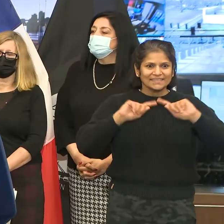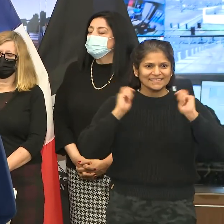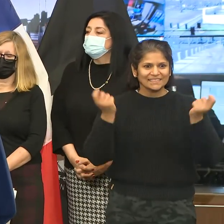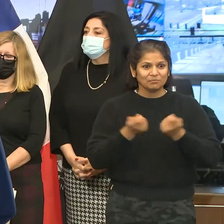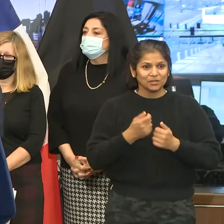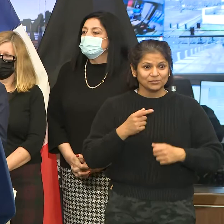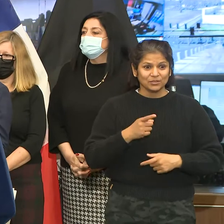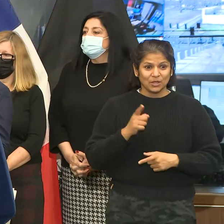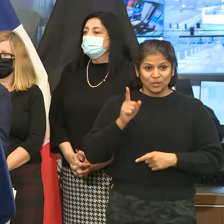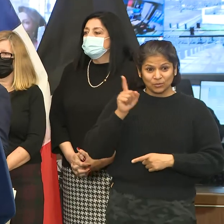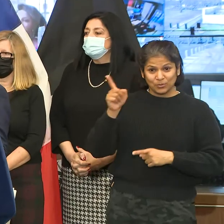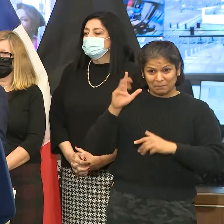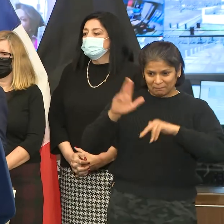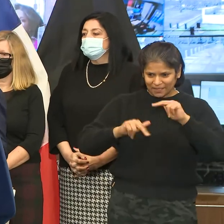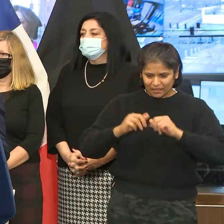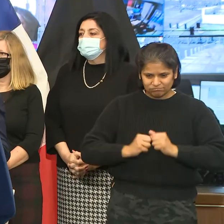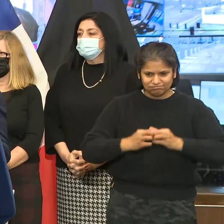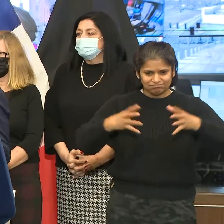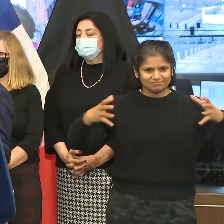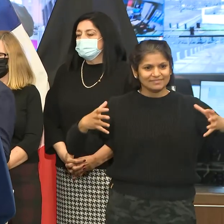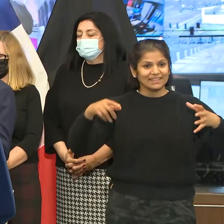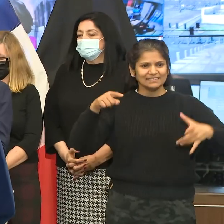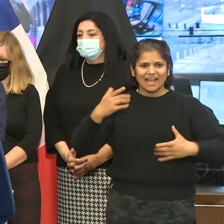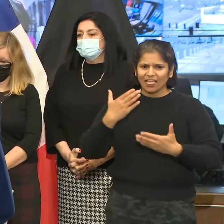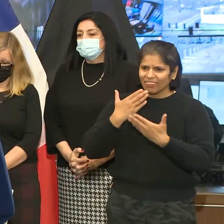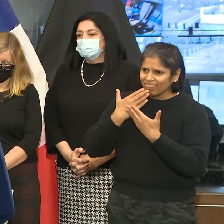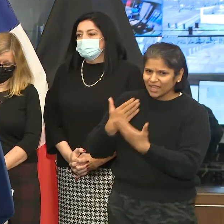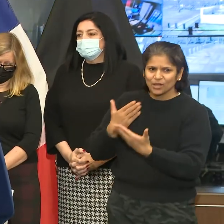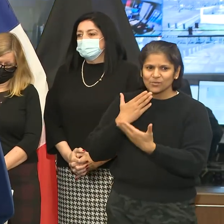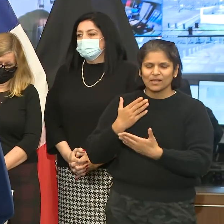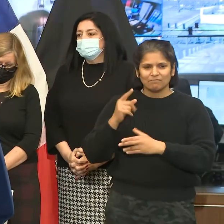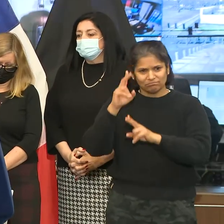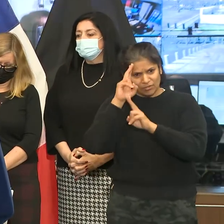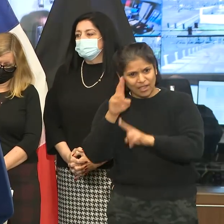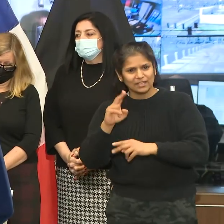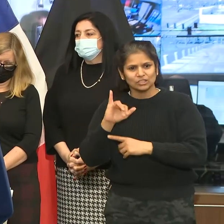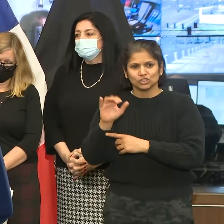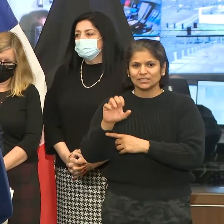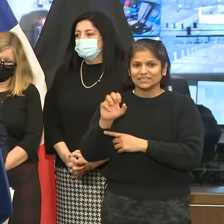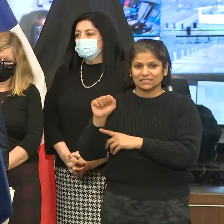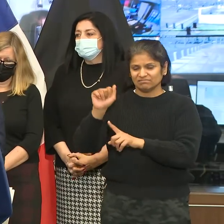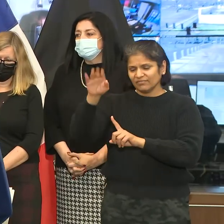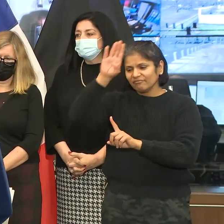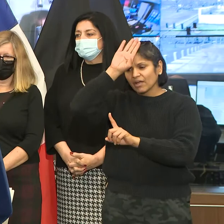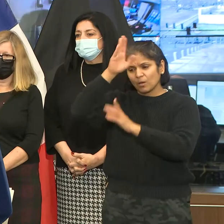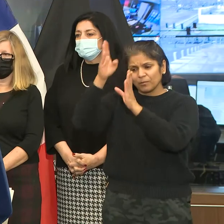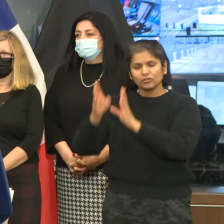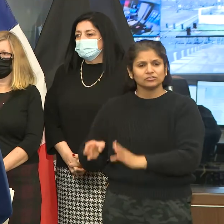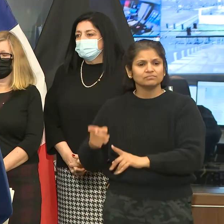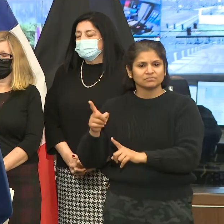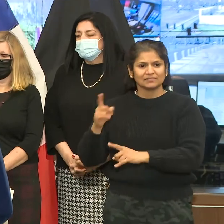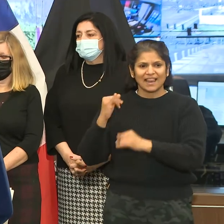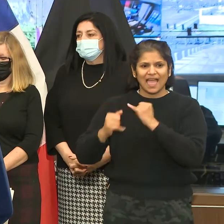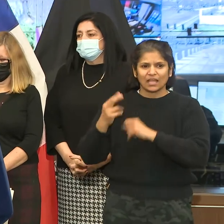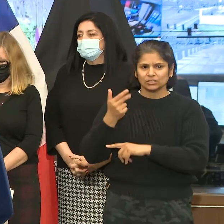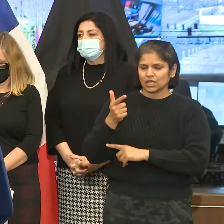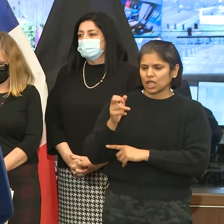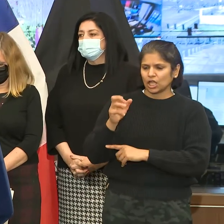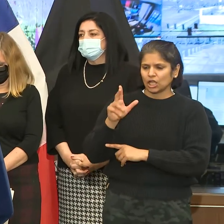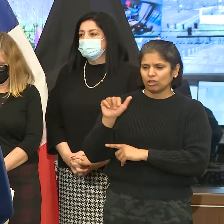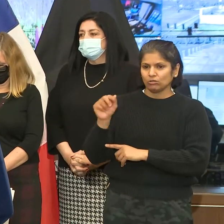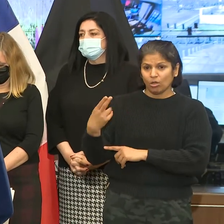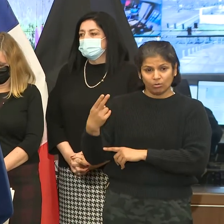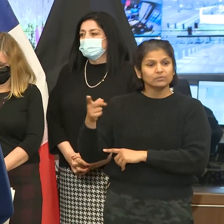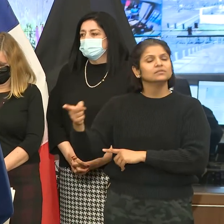thank you for your marks in honoring firefighter Jesse Gerhart. It is just a complete reminder of the debt this service adds to